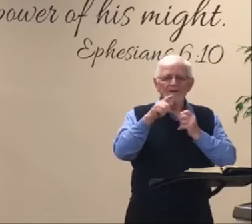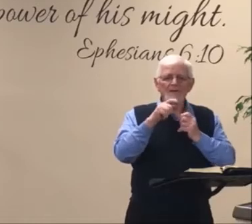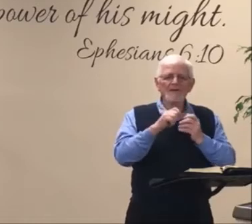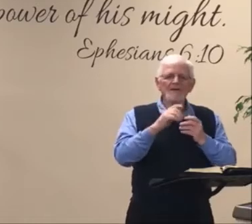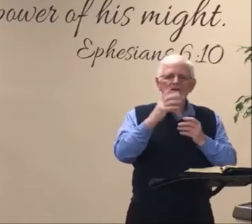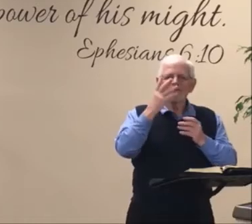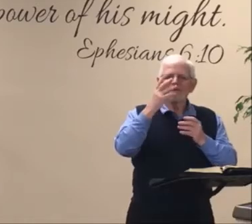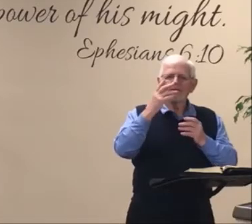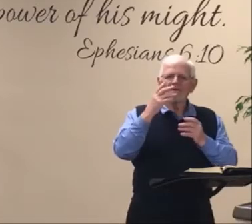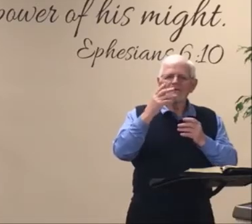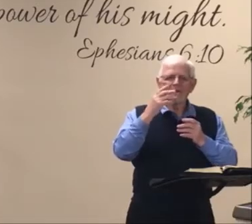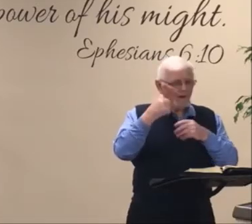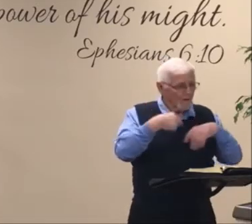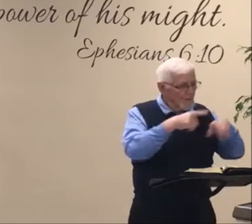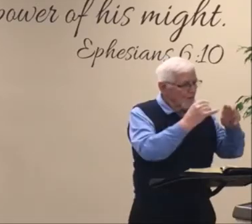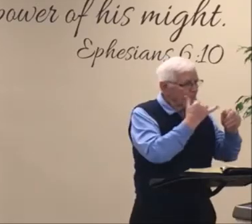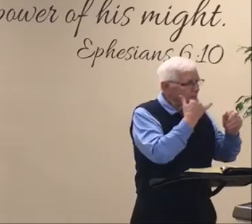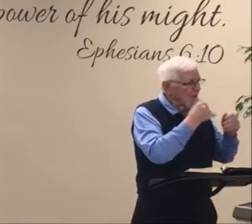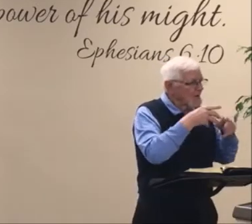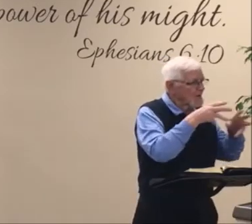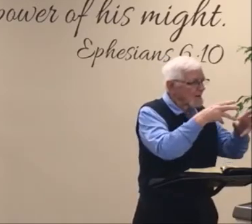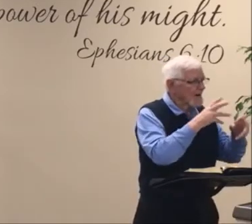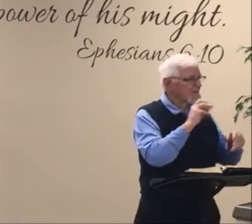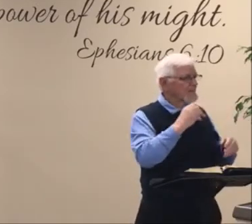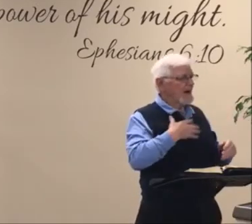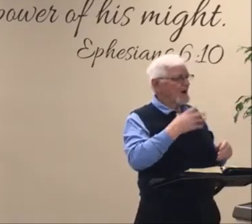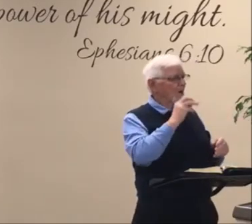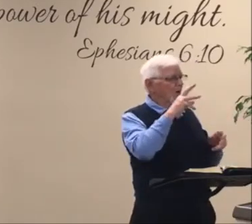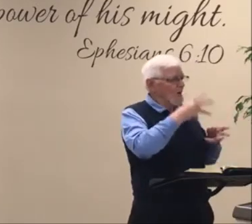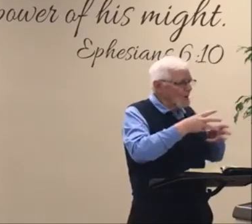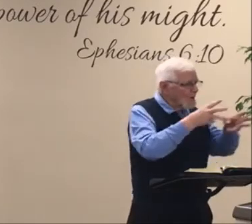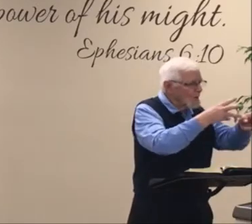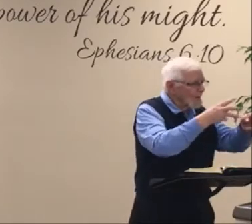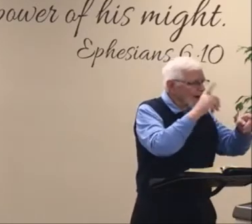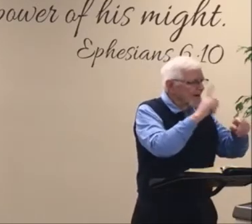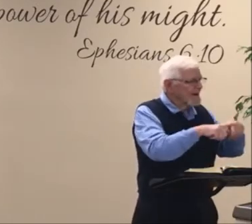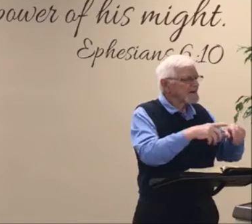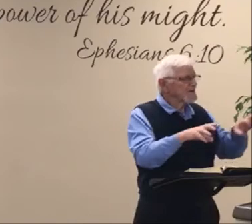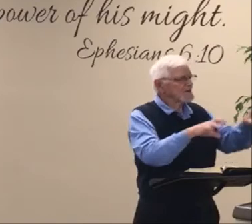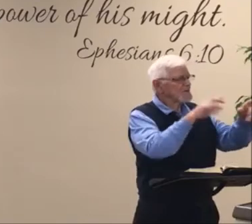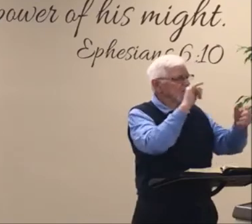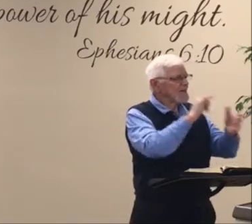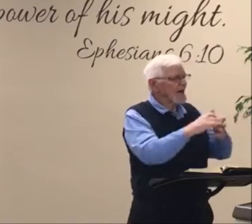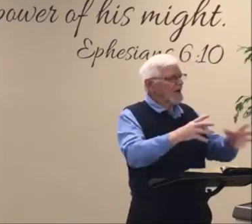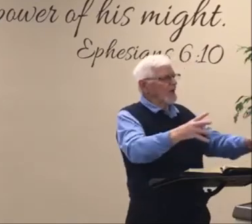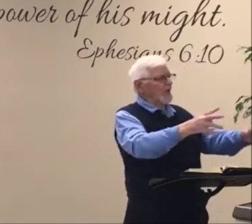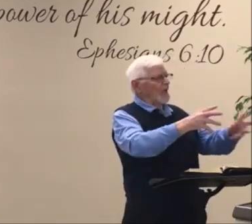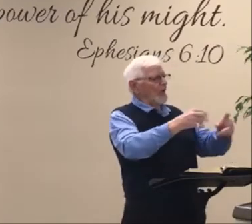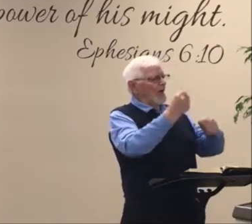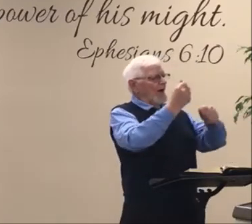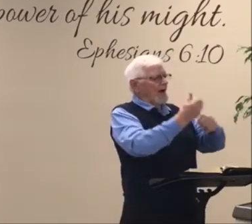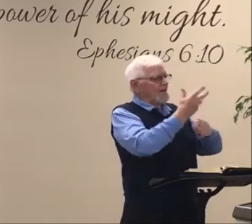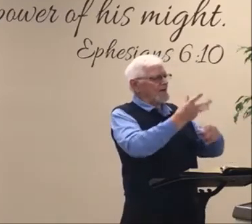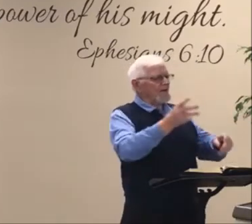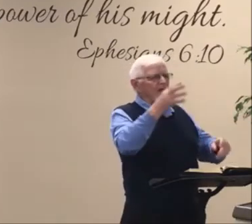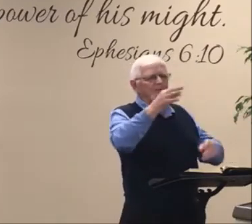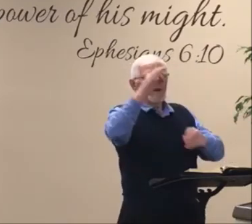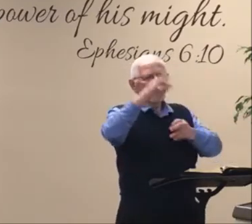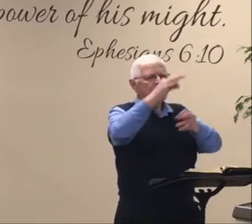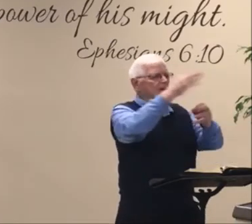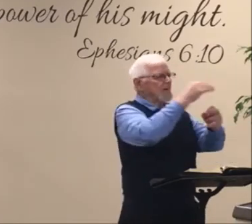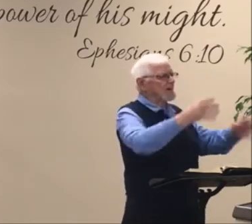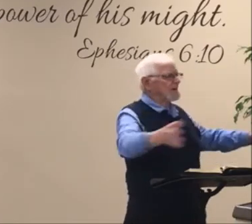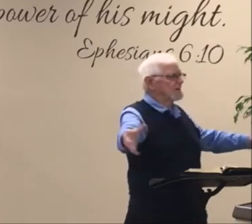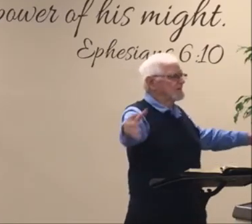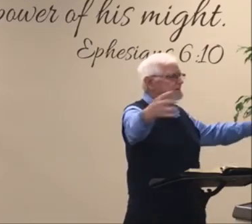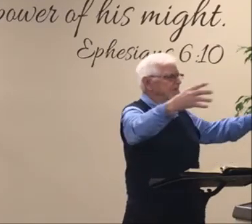you know what, I am going the wrong way. I am going my own way. I can't just osmosisly absorb everybody else's spiritual condition and make